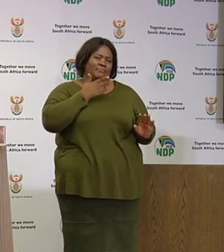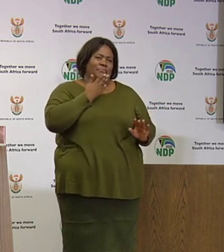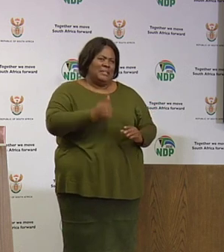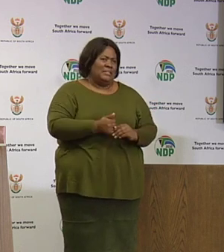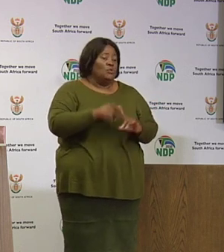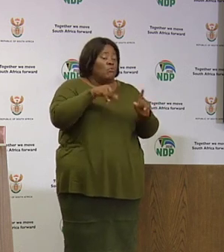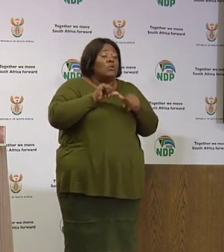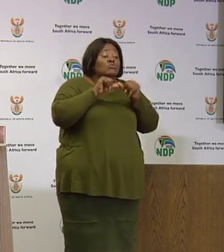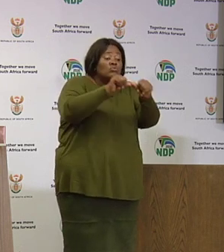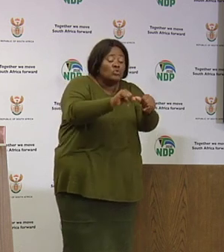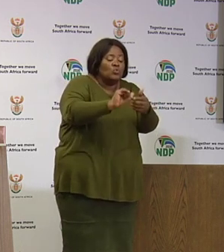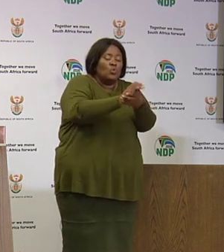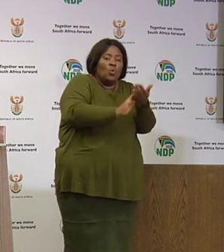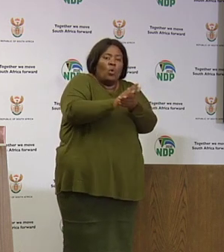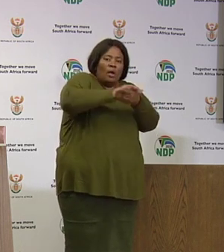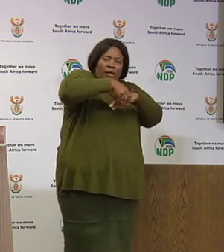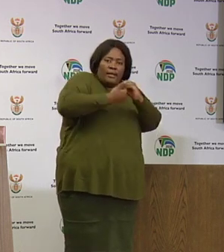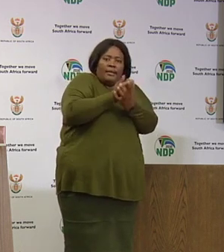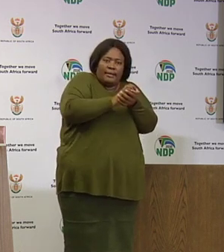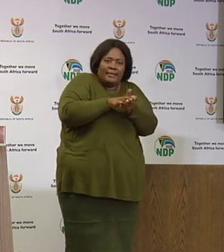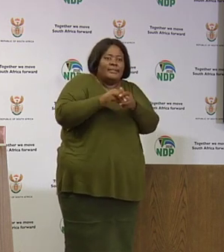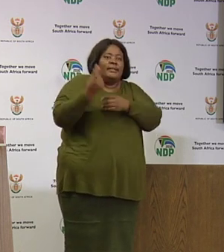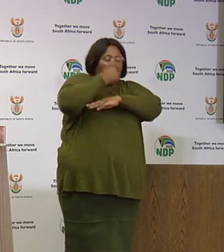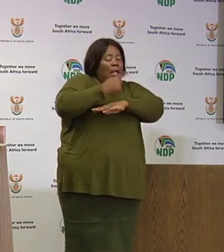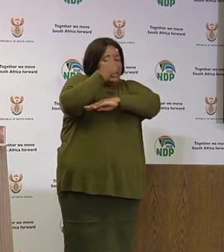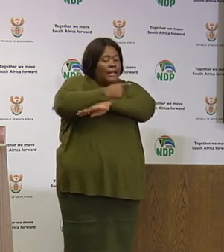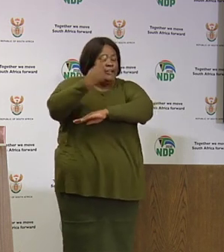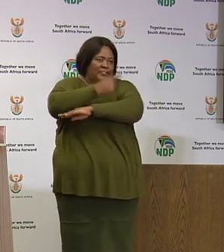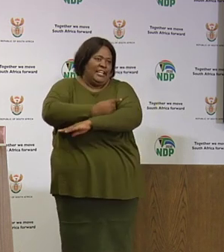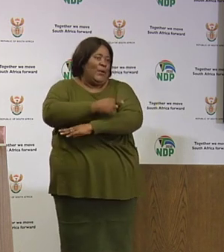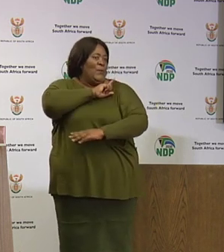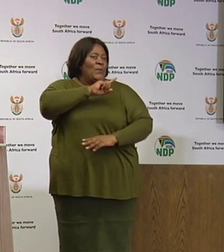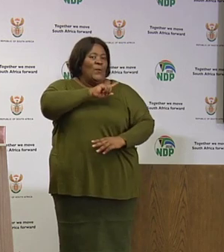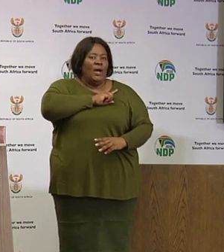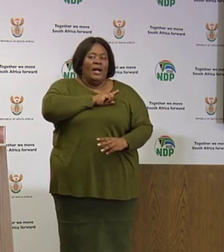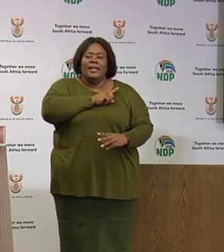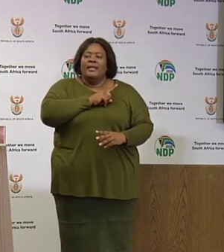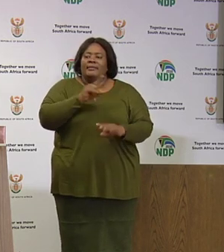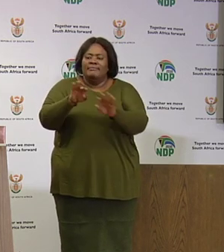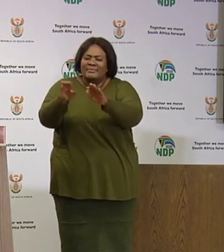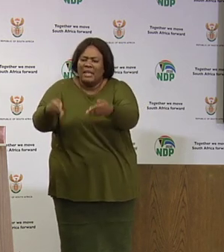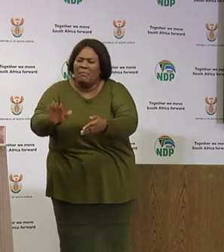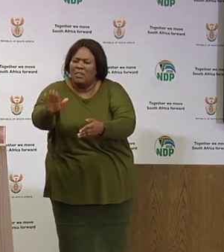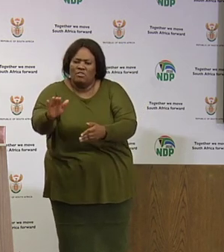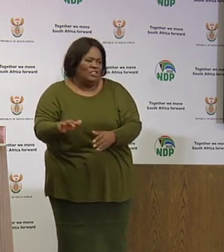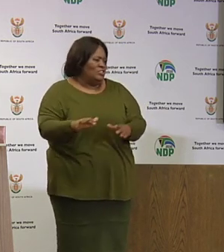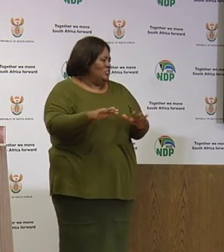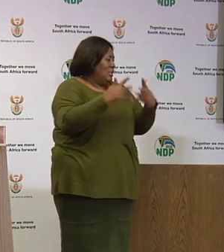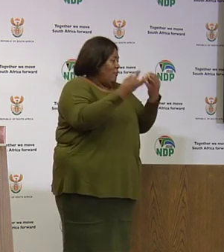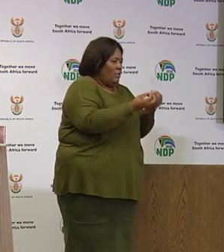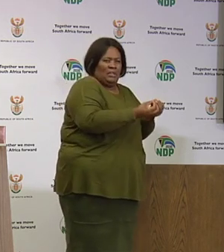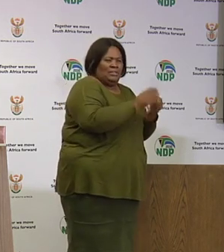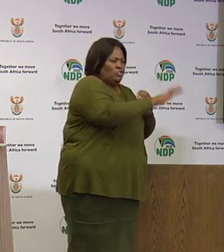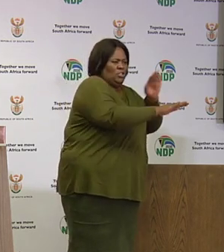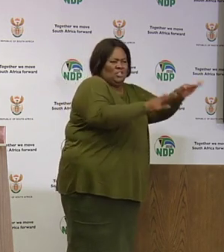to wash our hands every day, because we touch surfaces where we are, wherever we